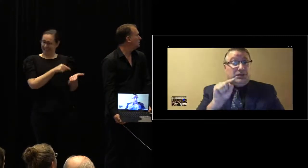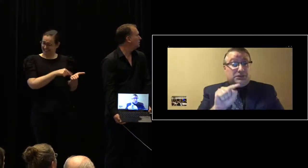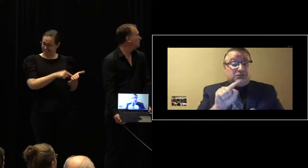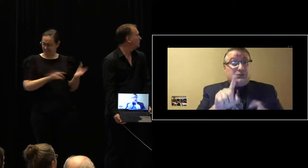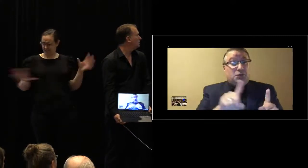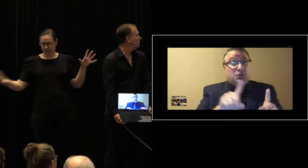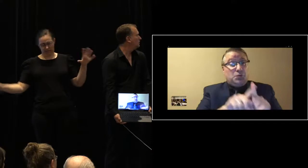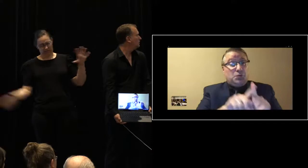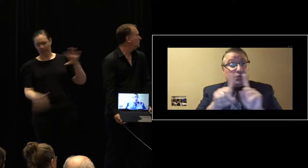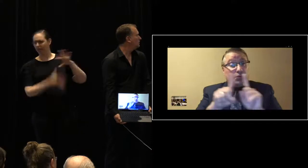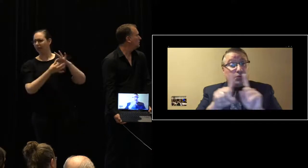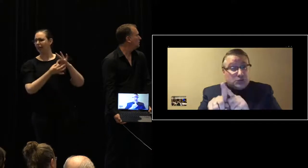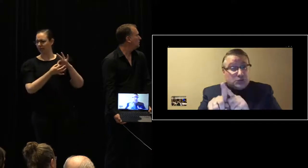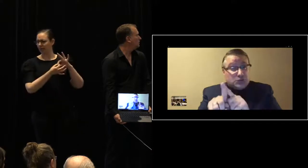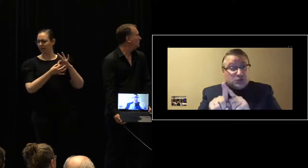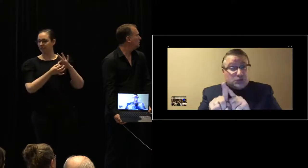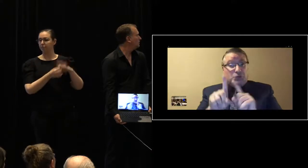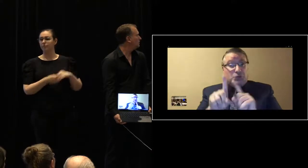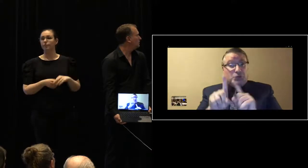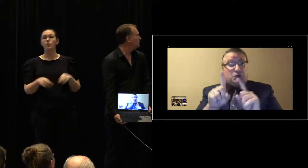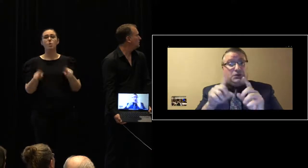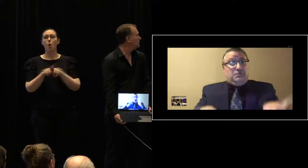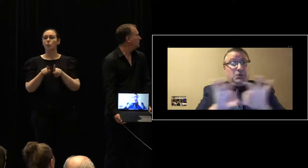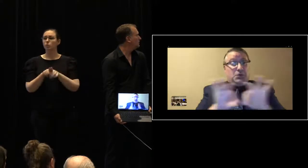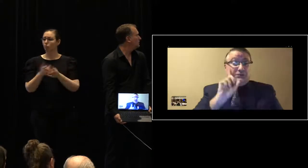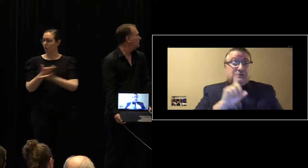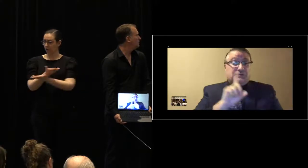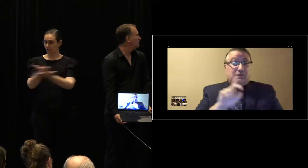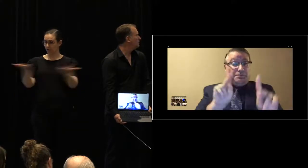fundamental piece.